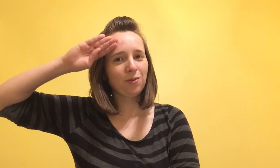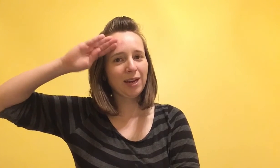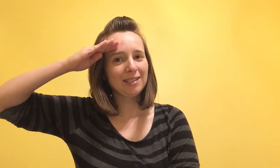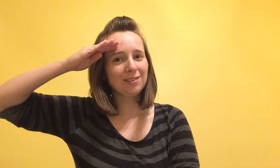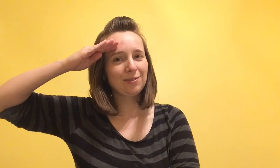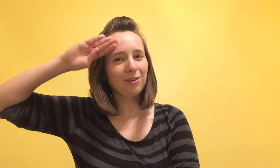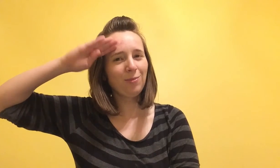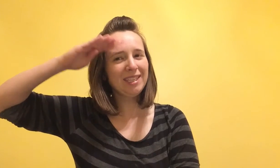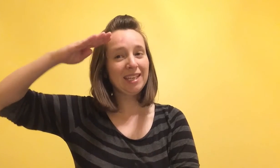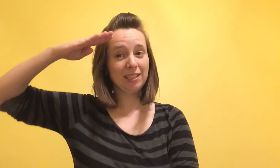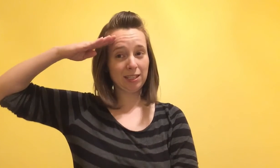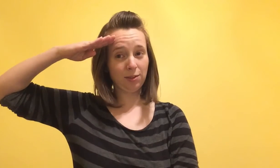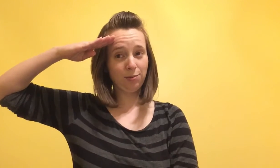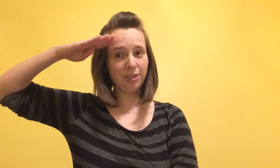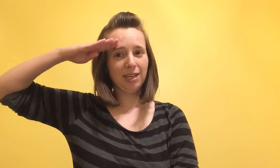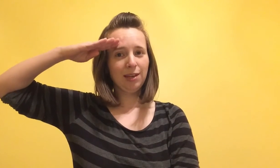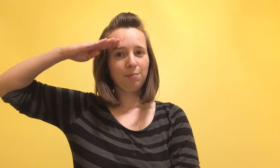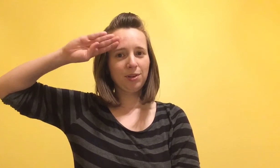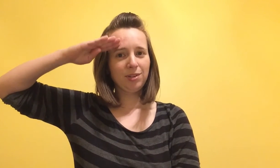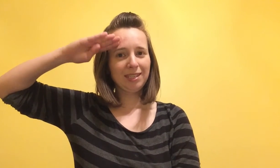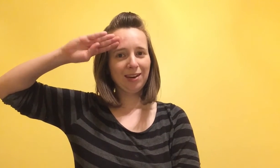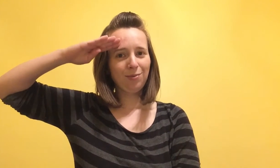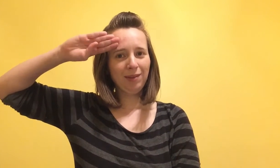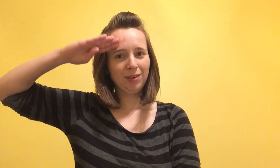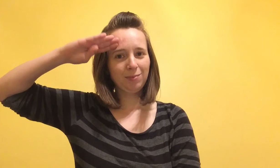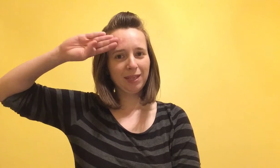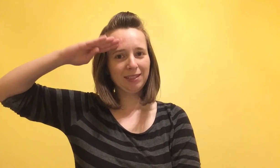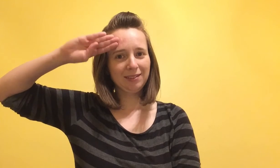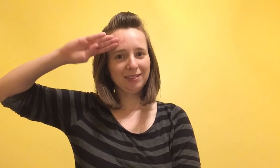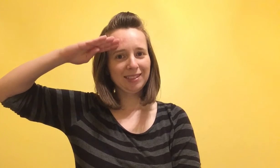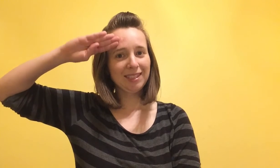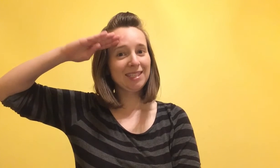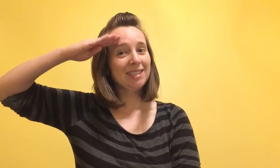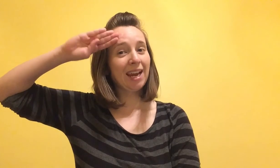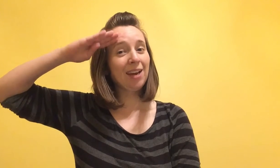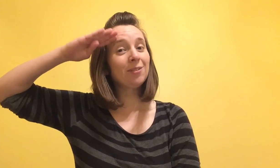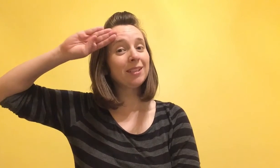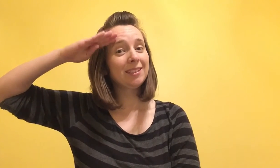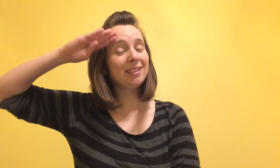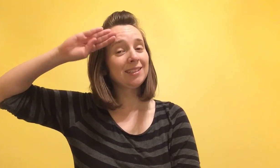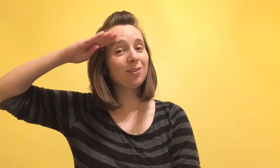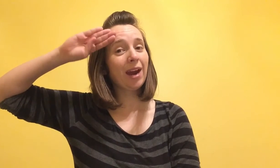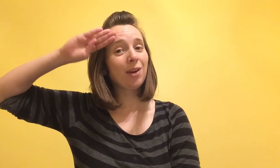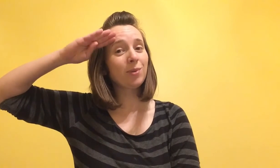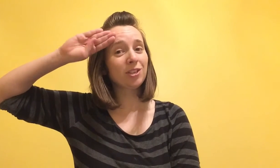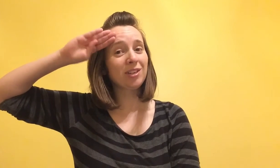forehead. So almost like a salute, but you just kind of wave it a bit. So this is Ireland, or Irish now.